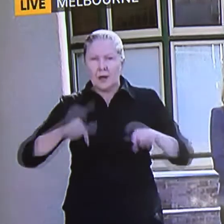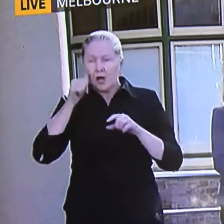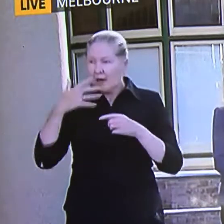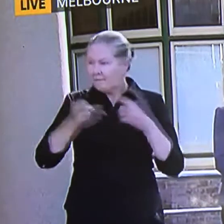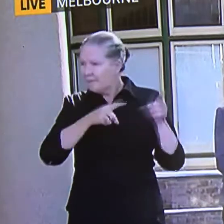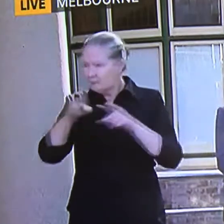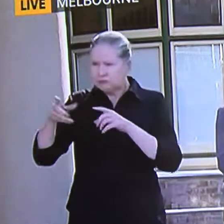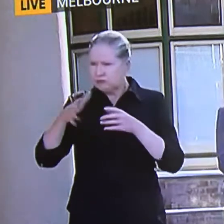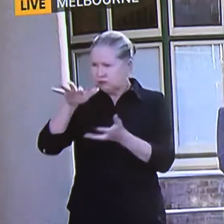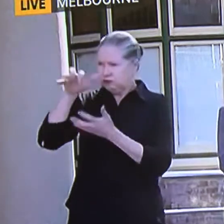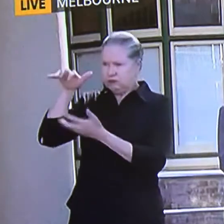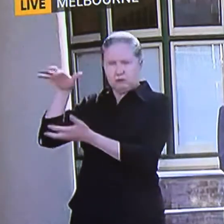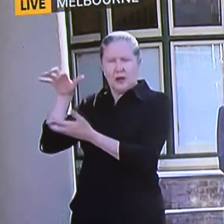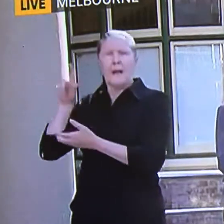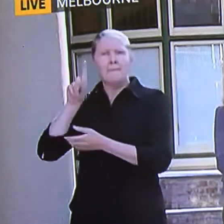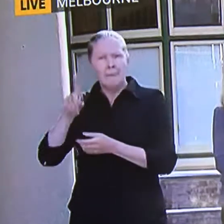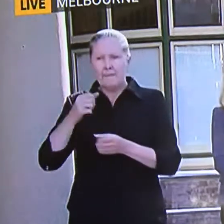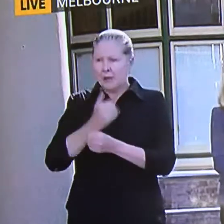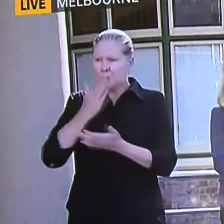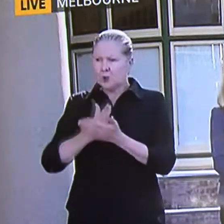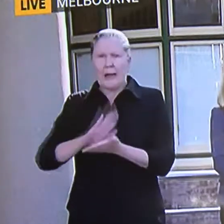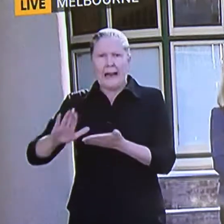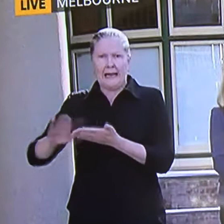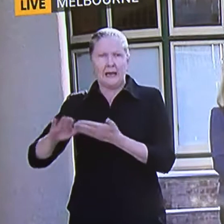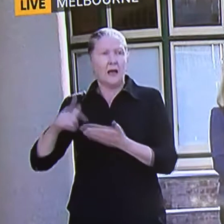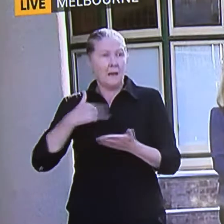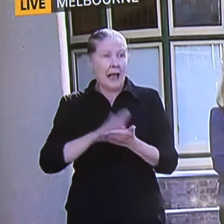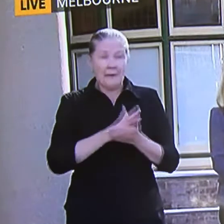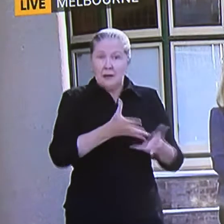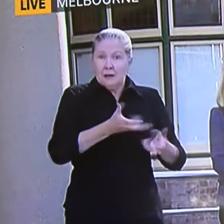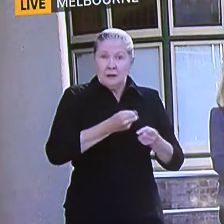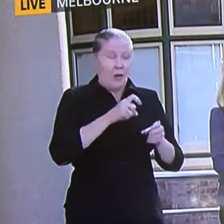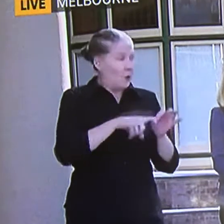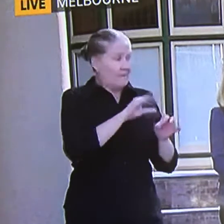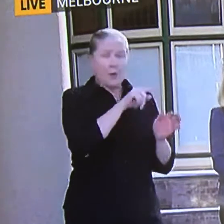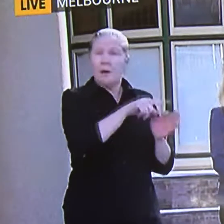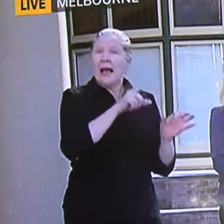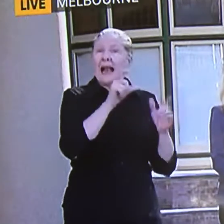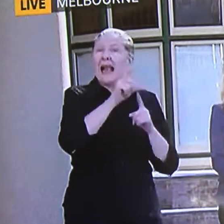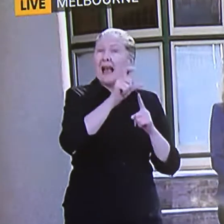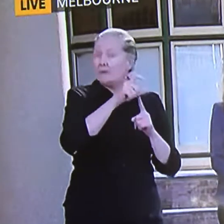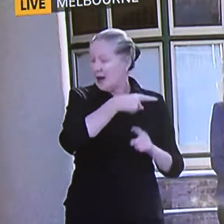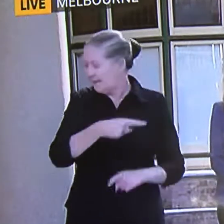But above all else, maintaining the infection standards. I'll take questions from Canberra now. I think Dana maybe first.